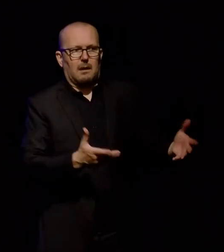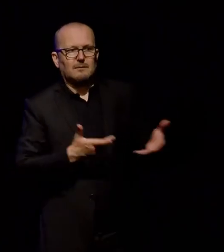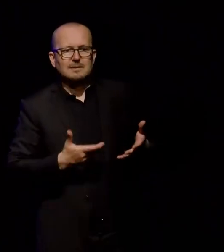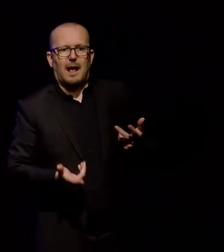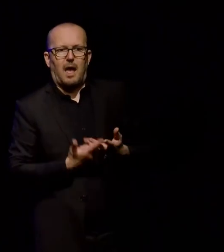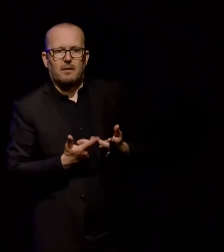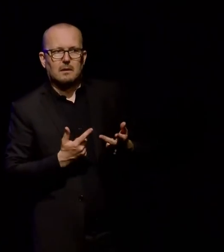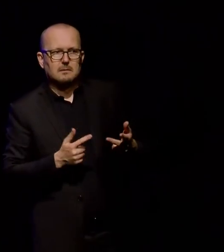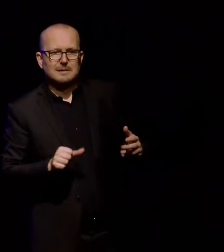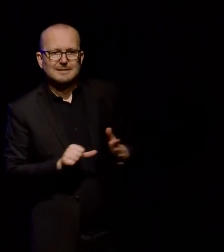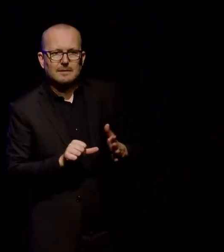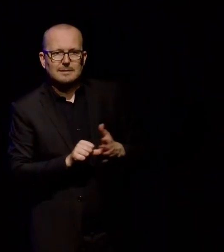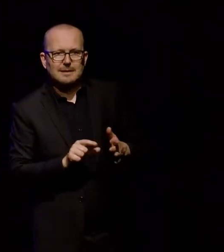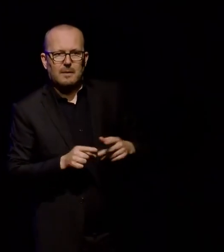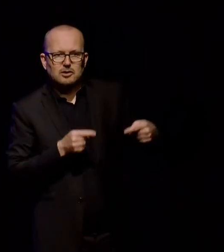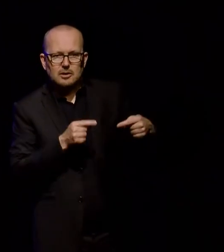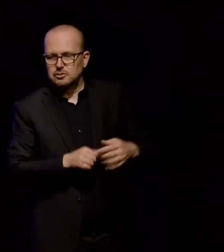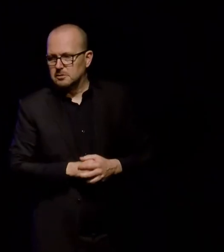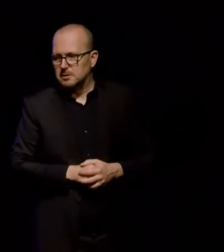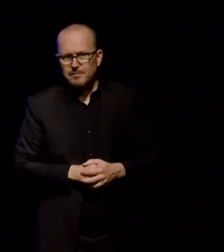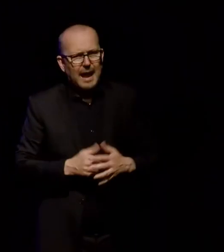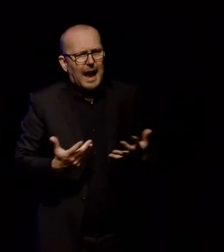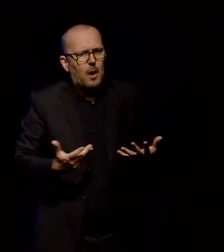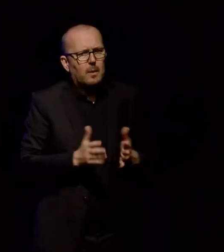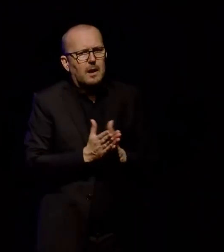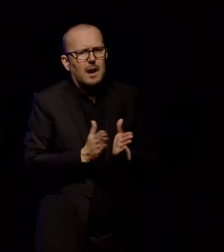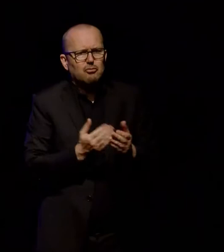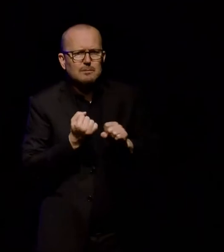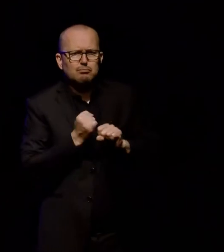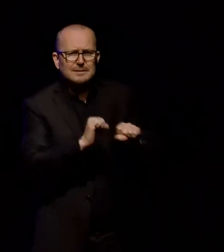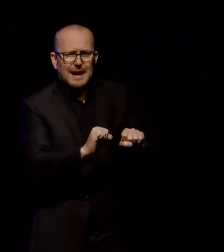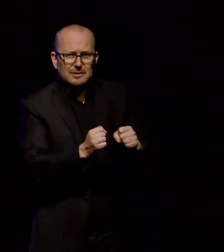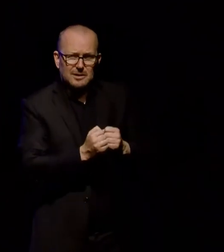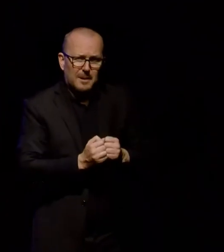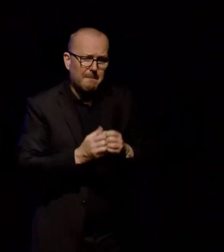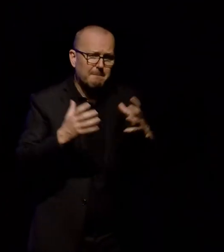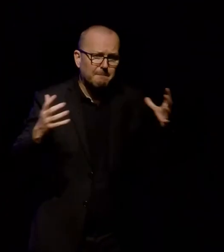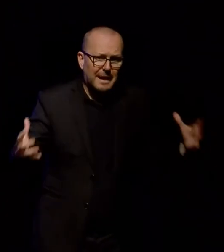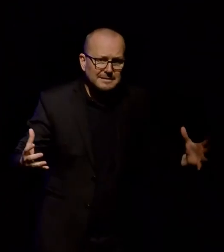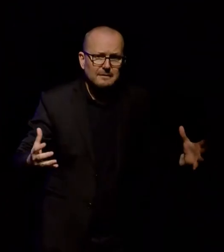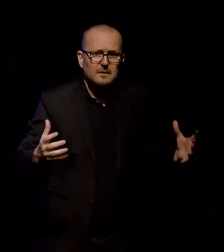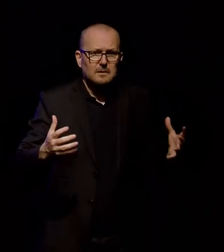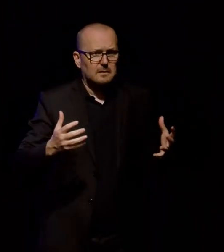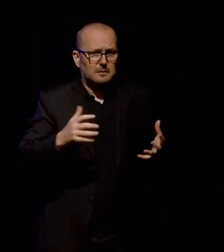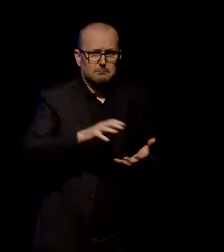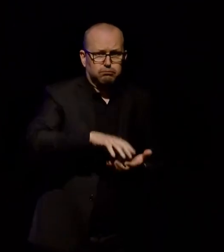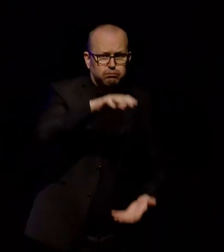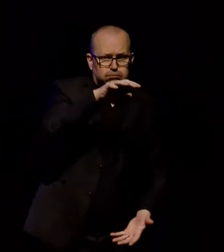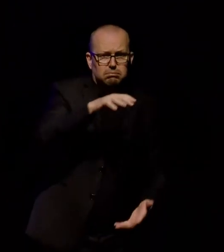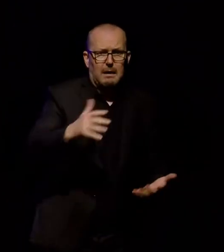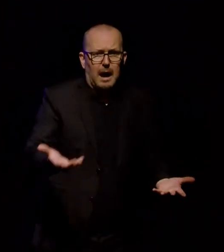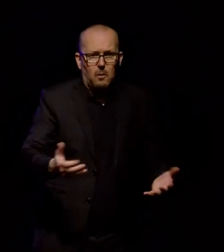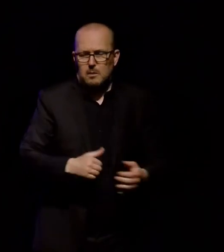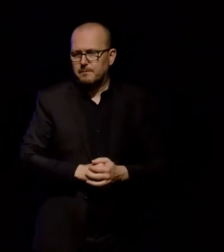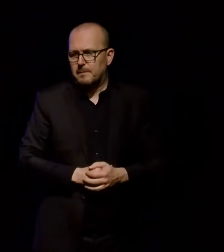example, how can the library protect such a large volume of digital collections and do this effectively? How do we make